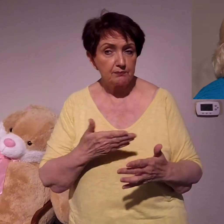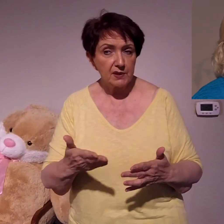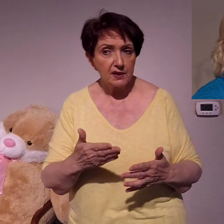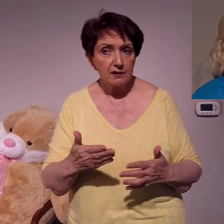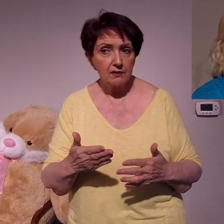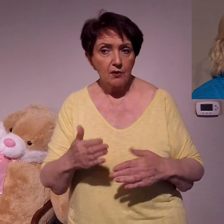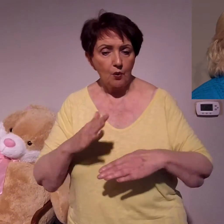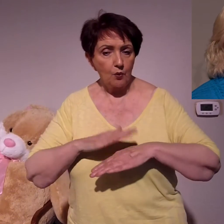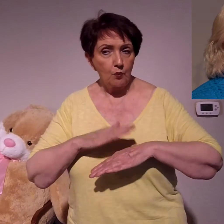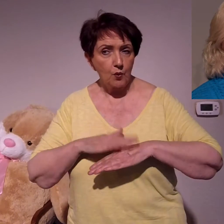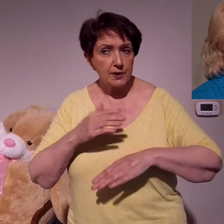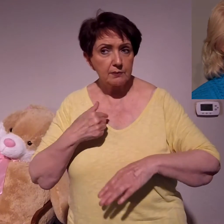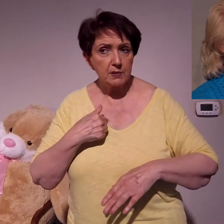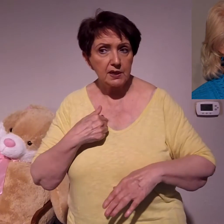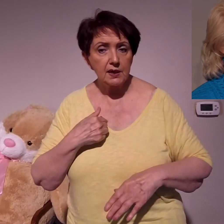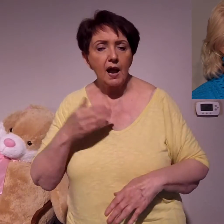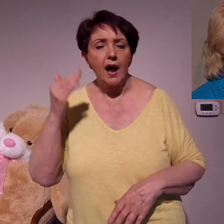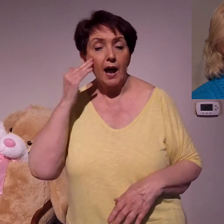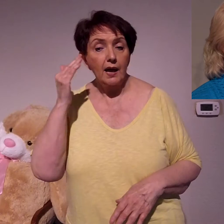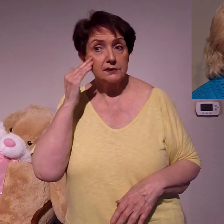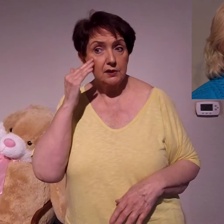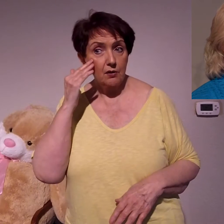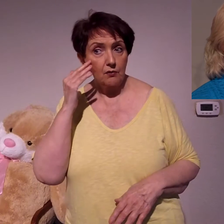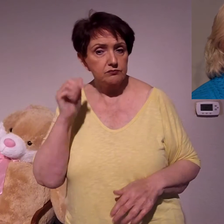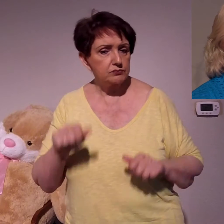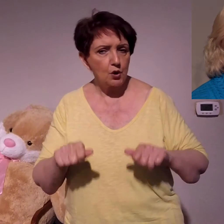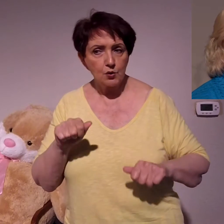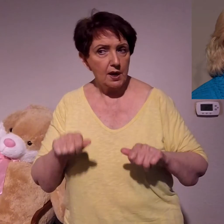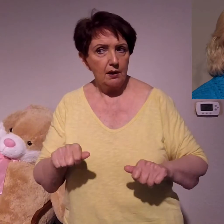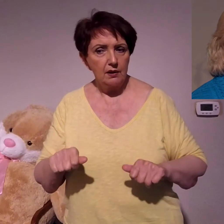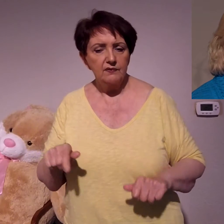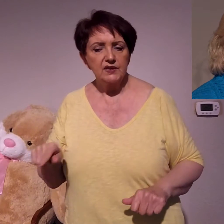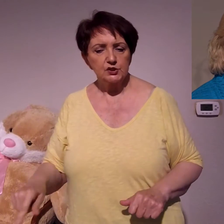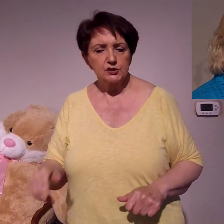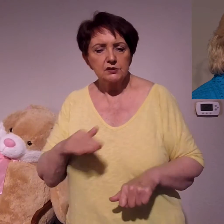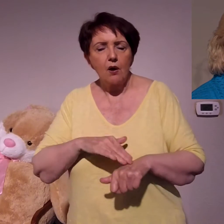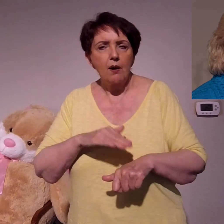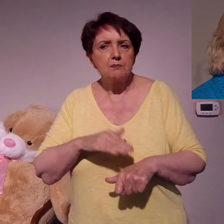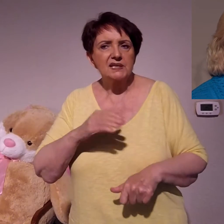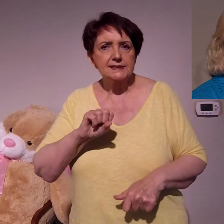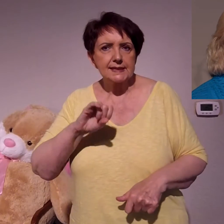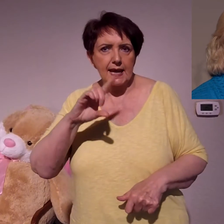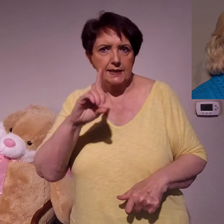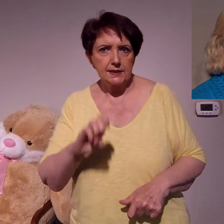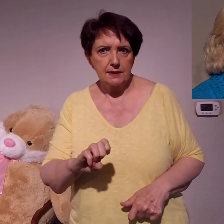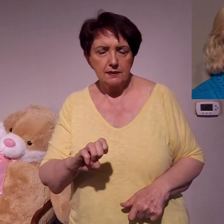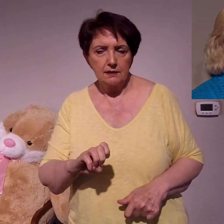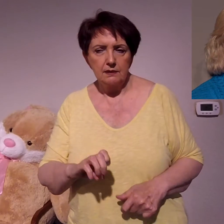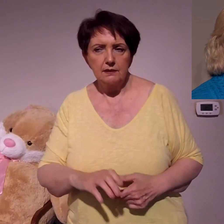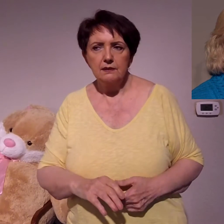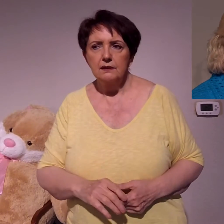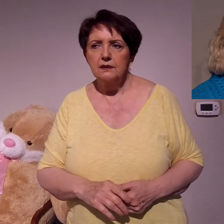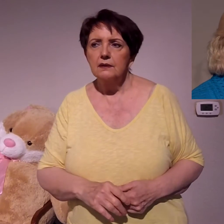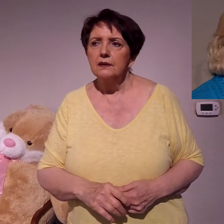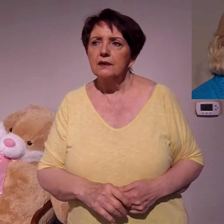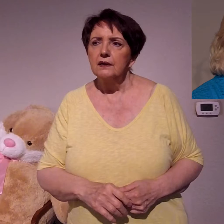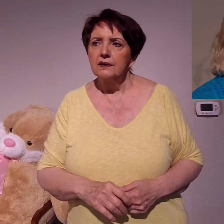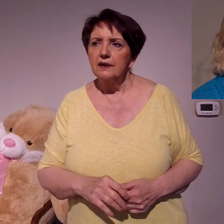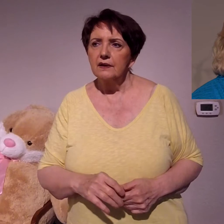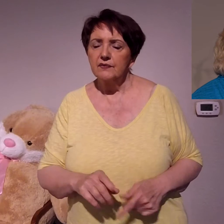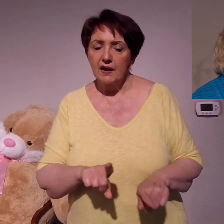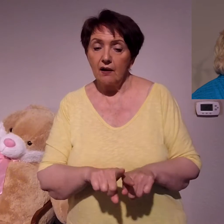something, I know beyond the shadow of a doubt that she's on my side. And so that